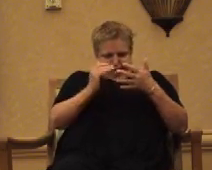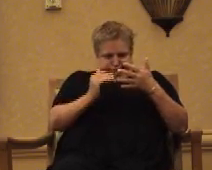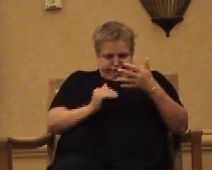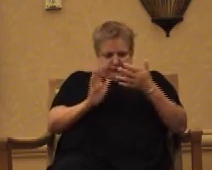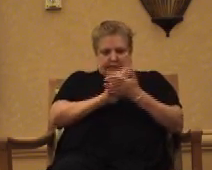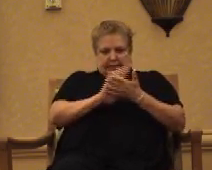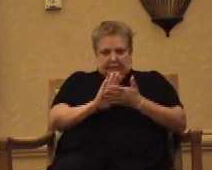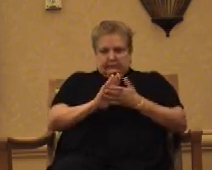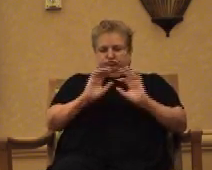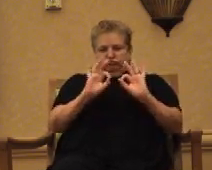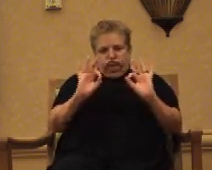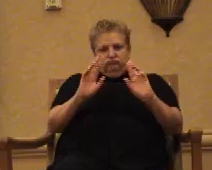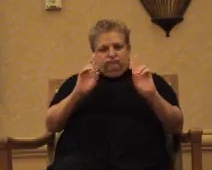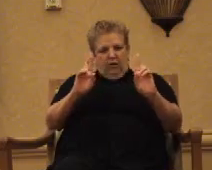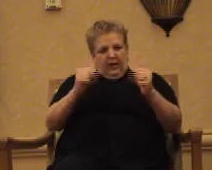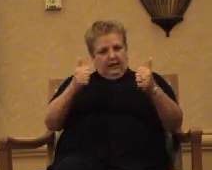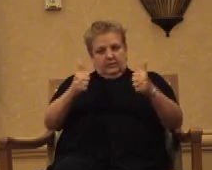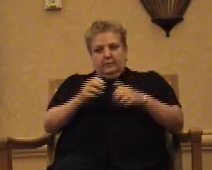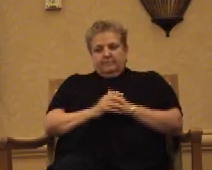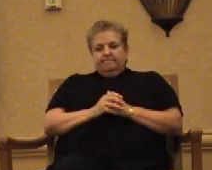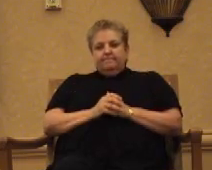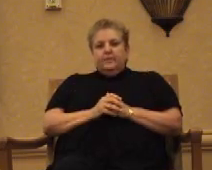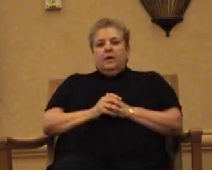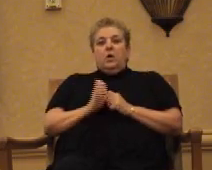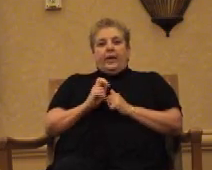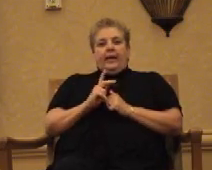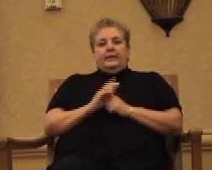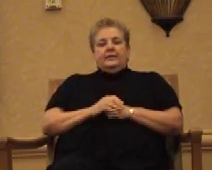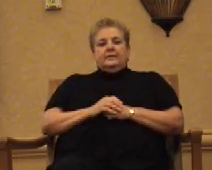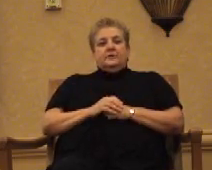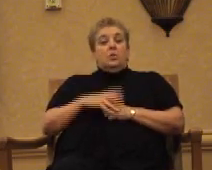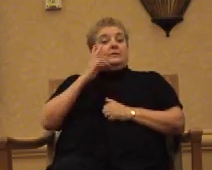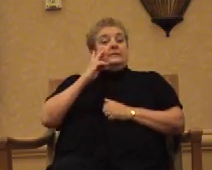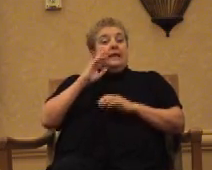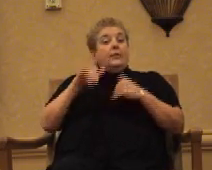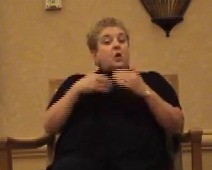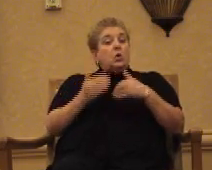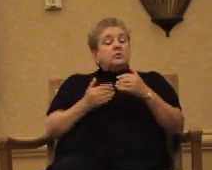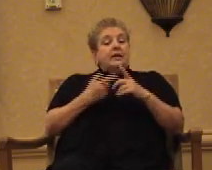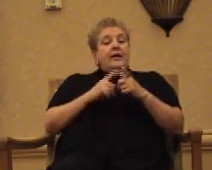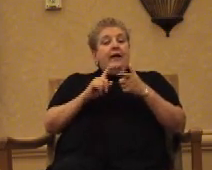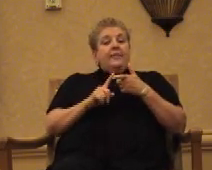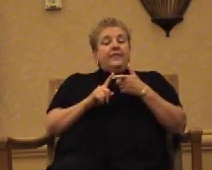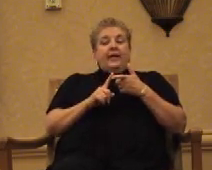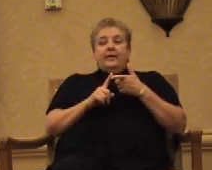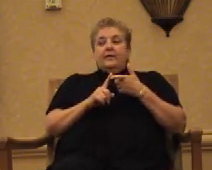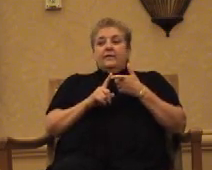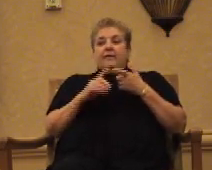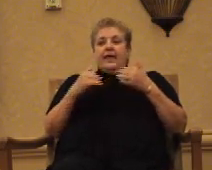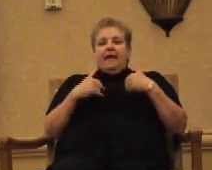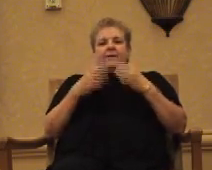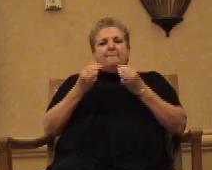ready. I'm ready for school. Okay, let's see how it goes. And they have a little method in law school, Socratic